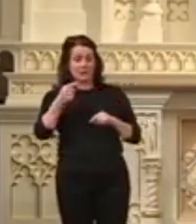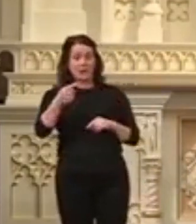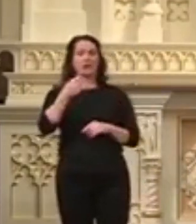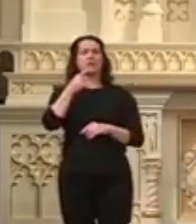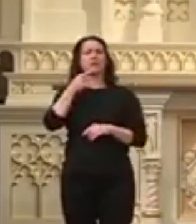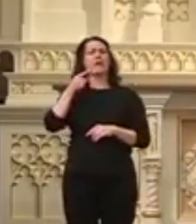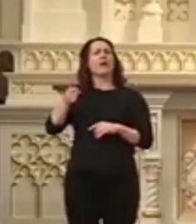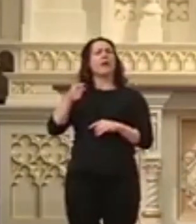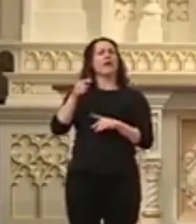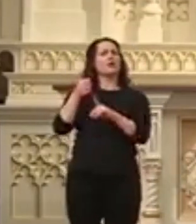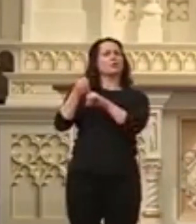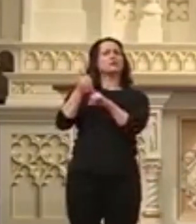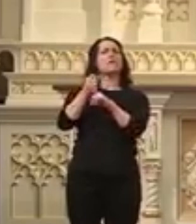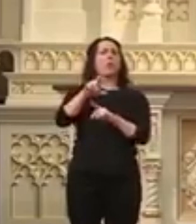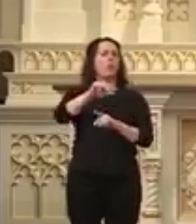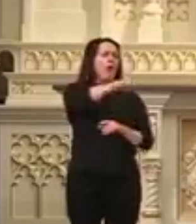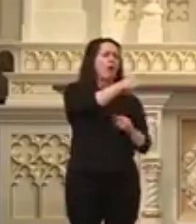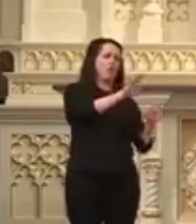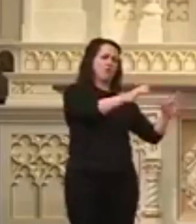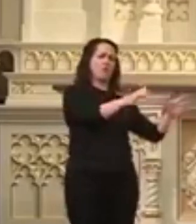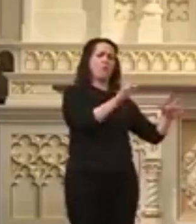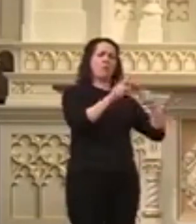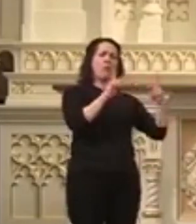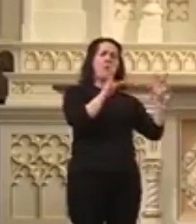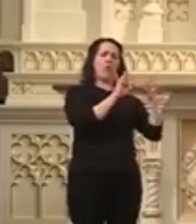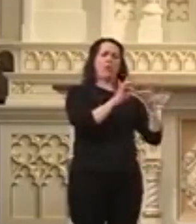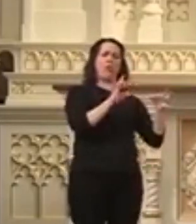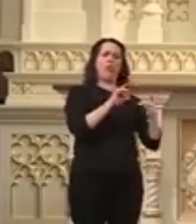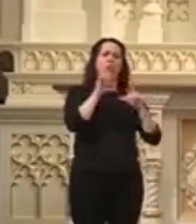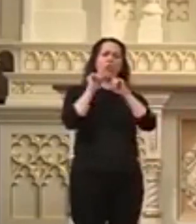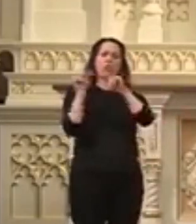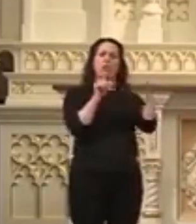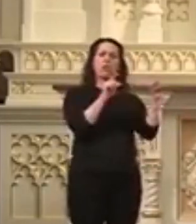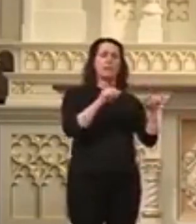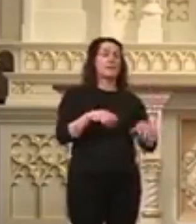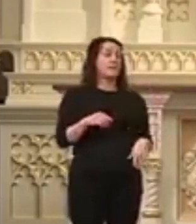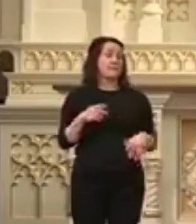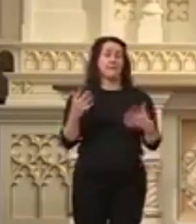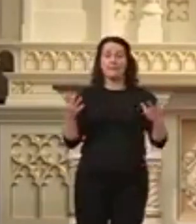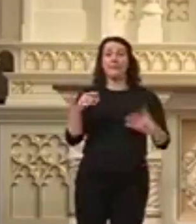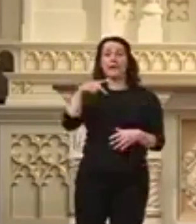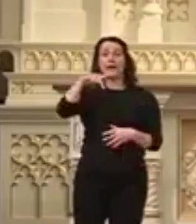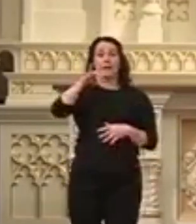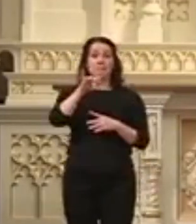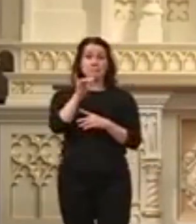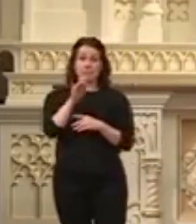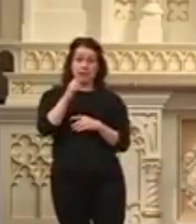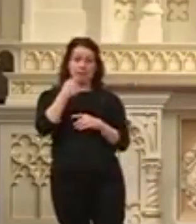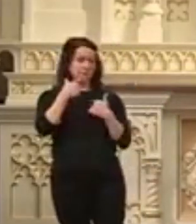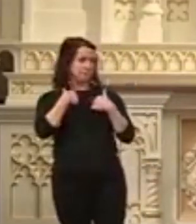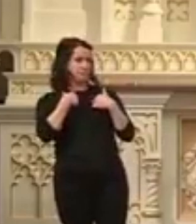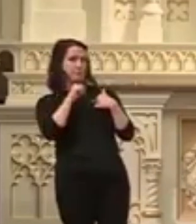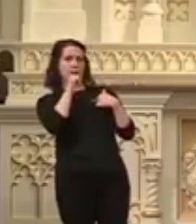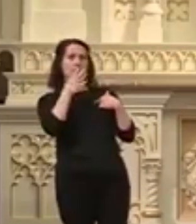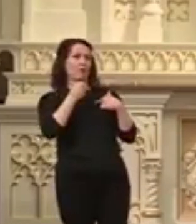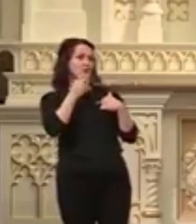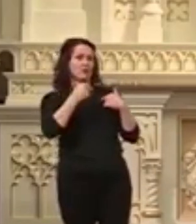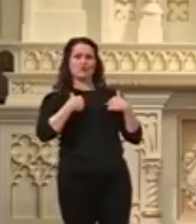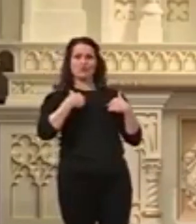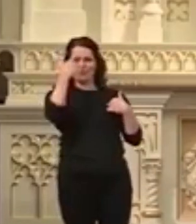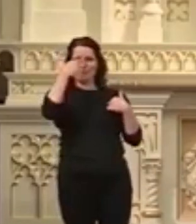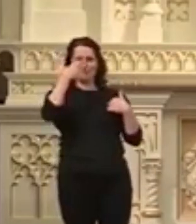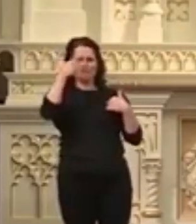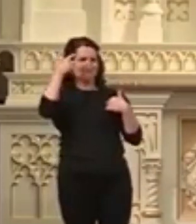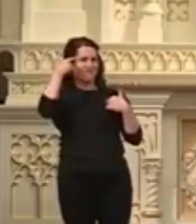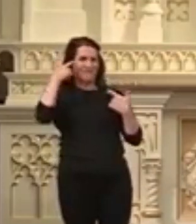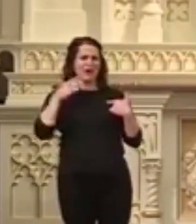your own, or have others told you about me? Pilate answered, I am not a Jew, am I? Your own